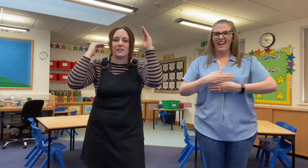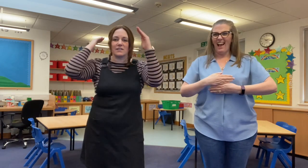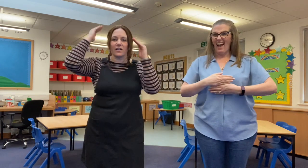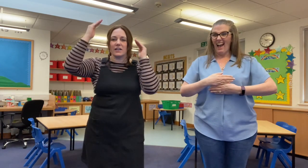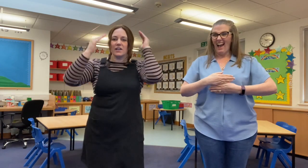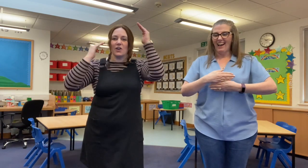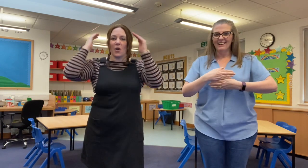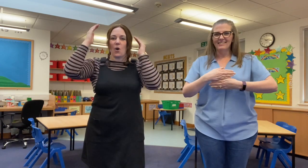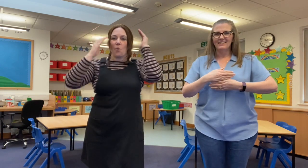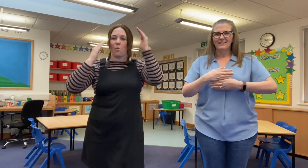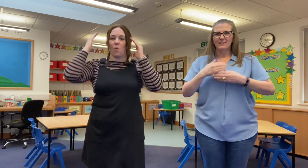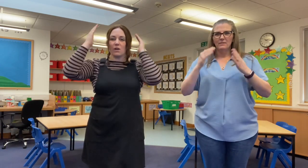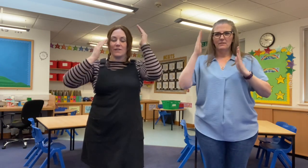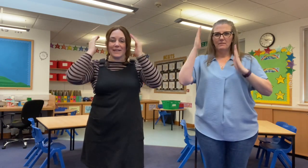Hello, Lady Chatham Sign. Worry.